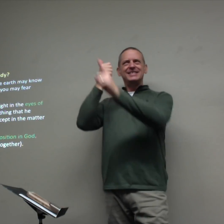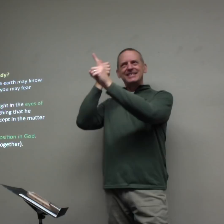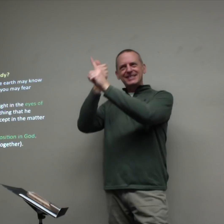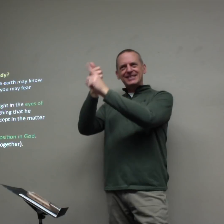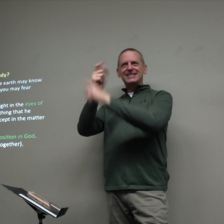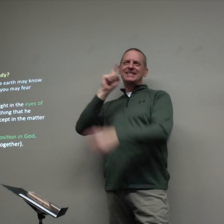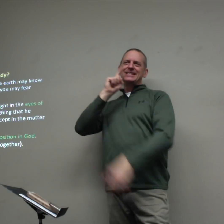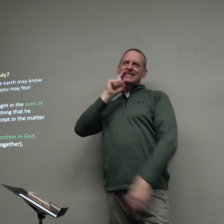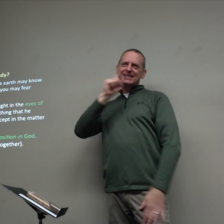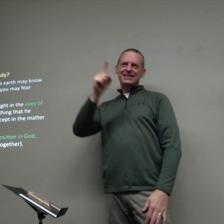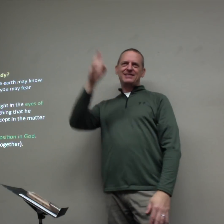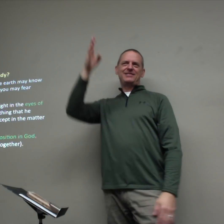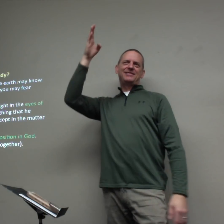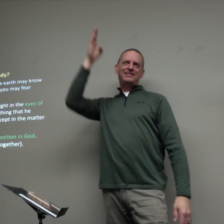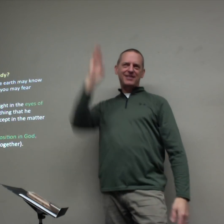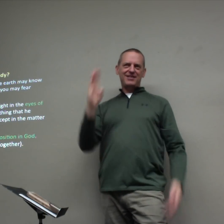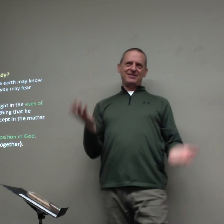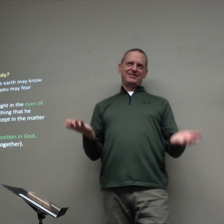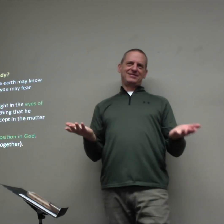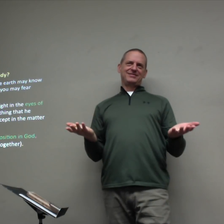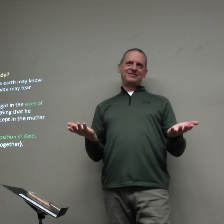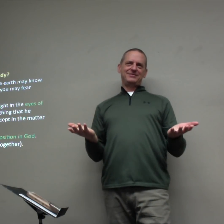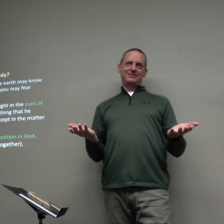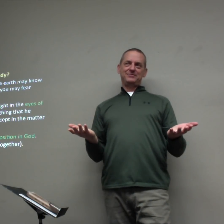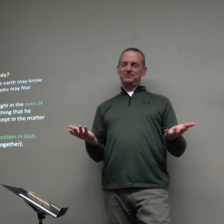Why? He is God.